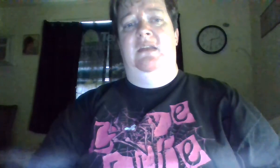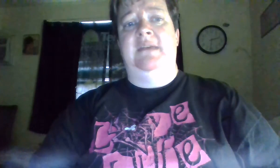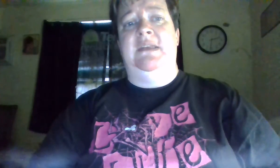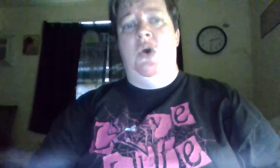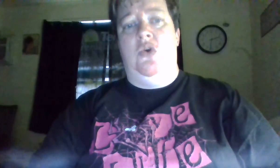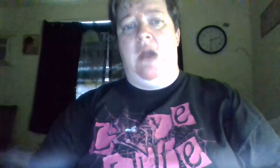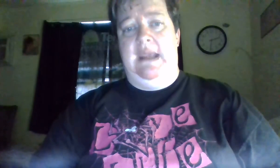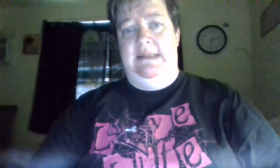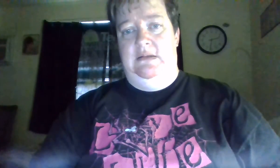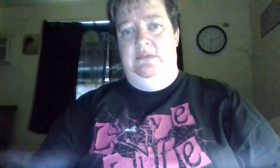doesn't know Christ,